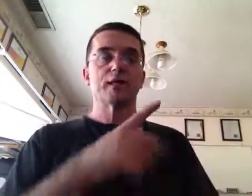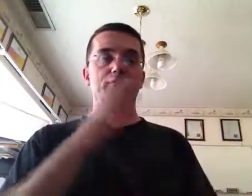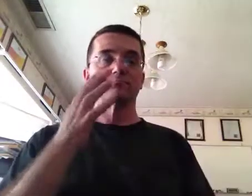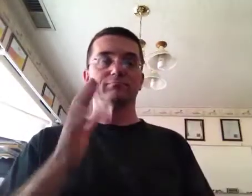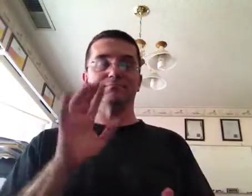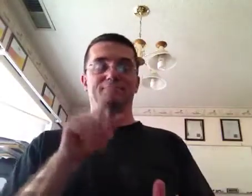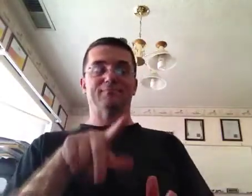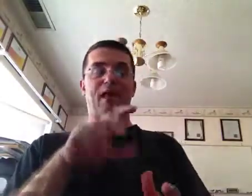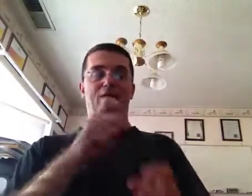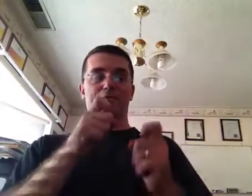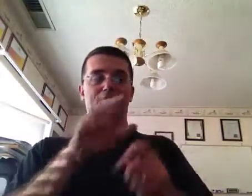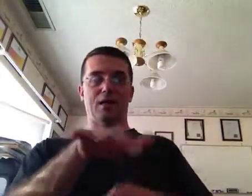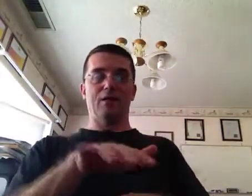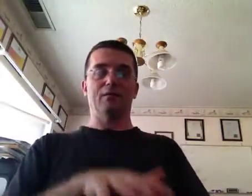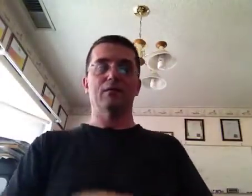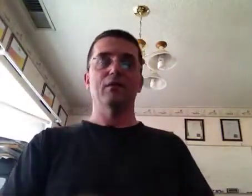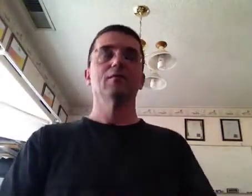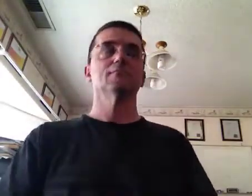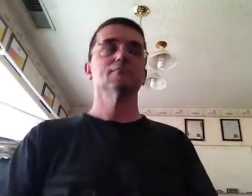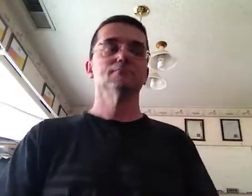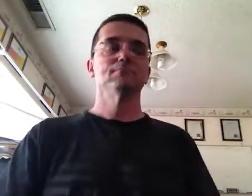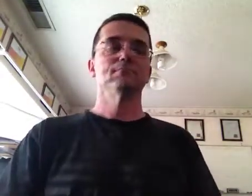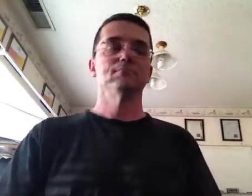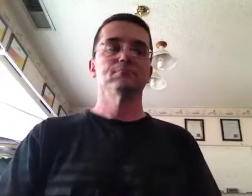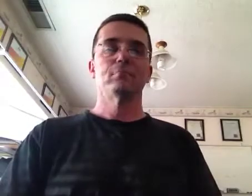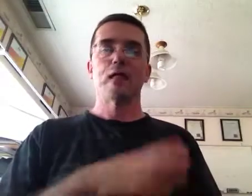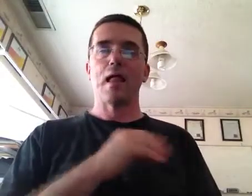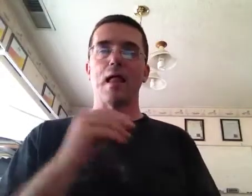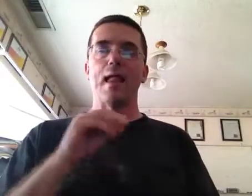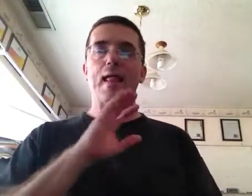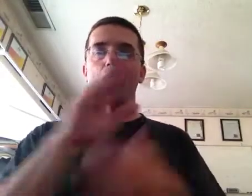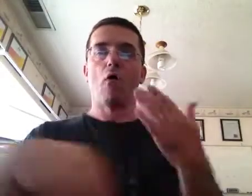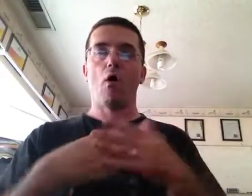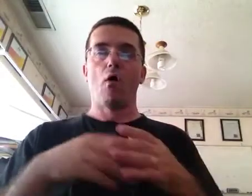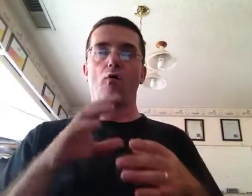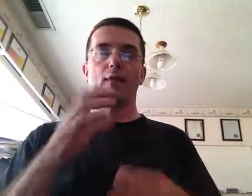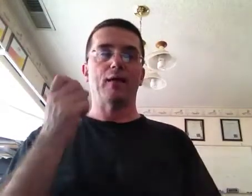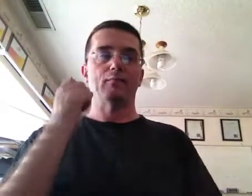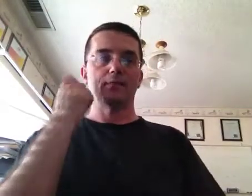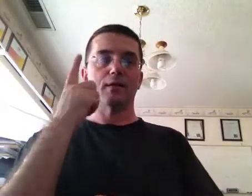handling this. And all of that is compounded by the fact that he's wrong.